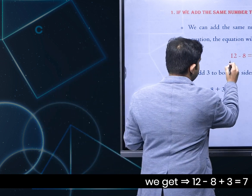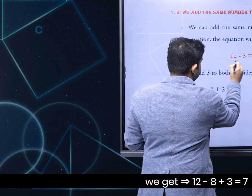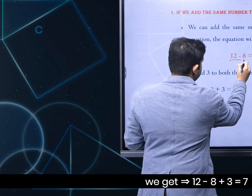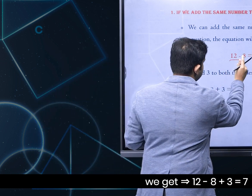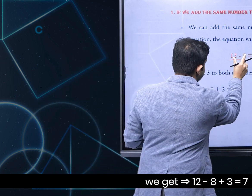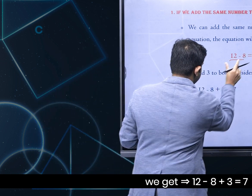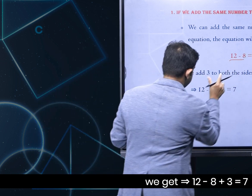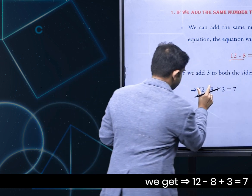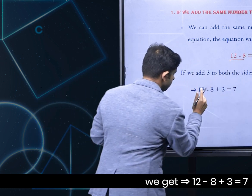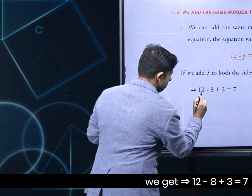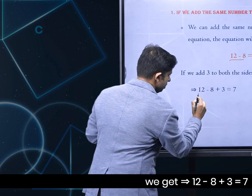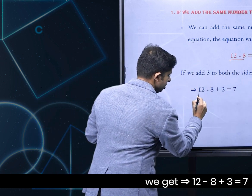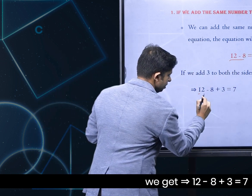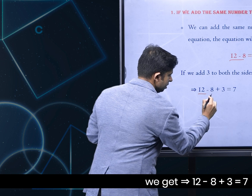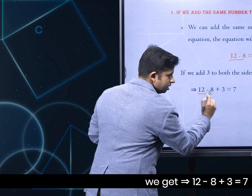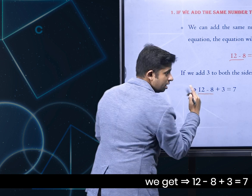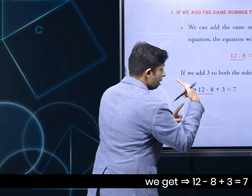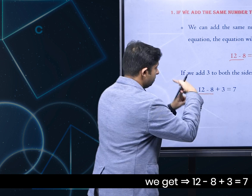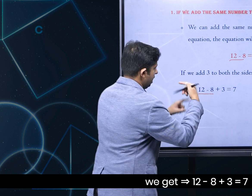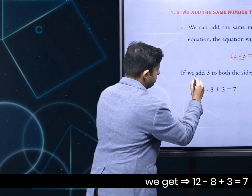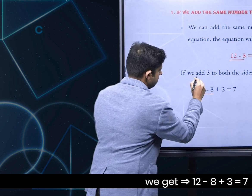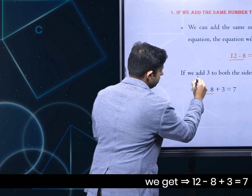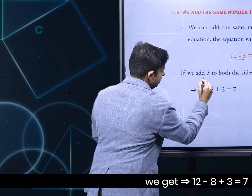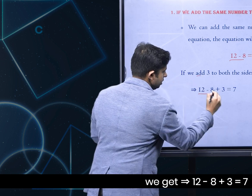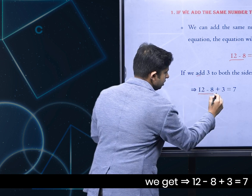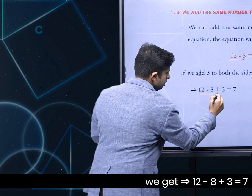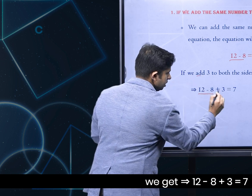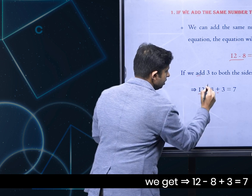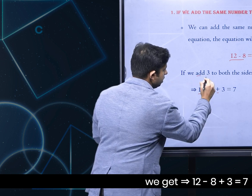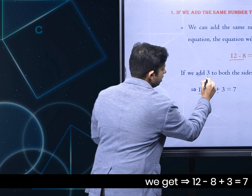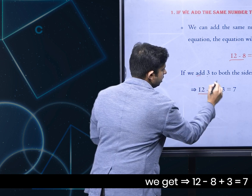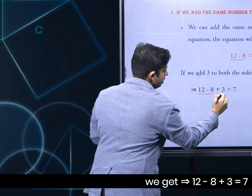get 12 minus 8 plus 3.